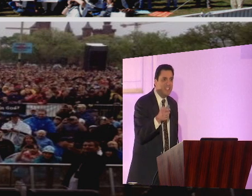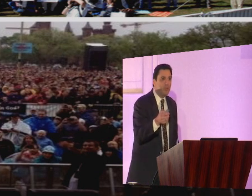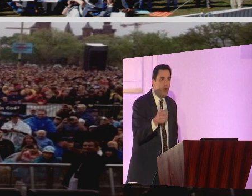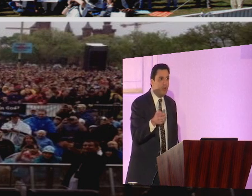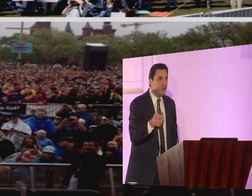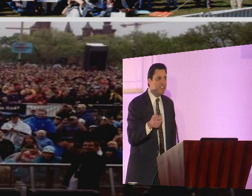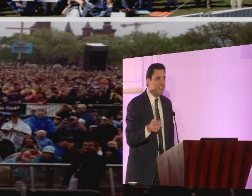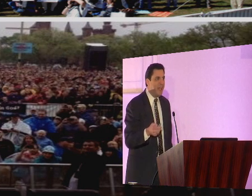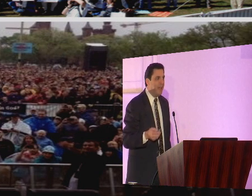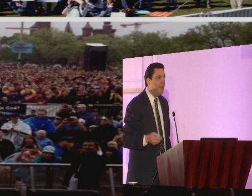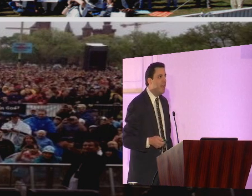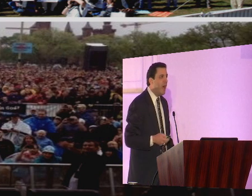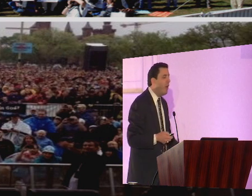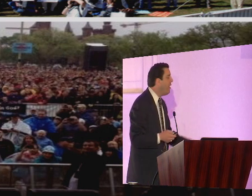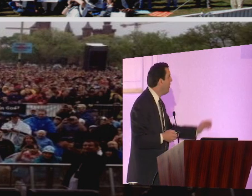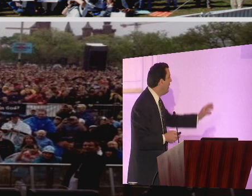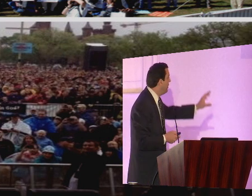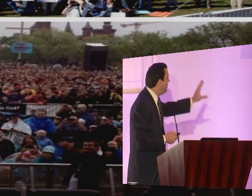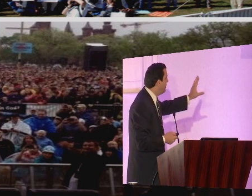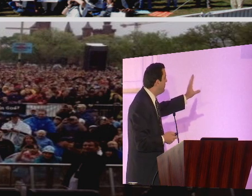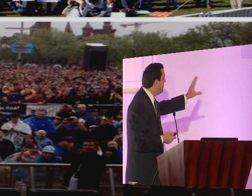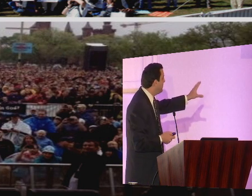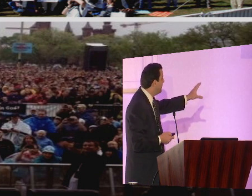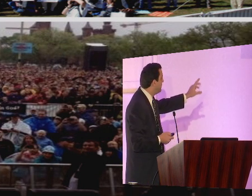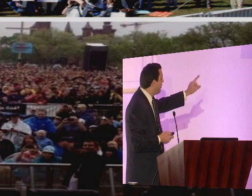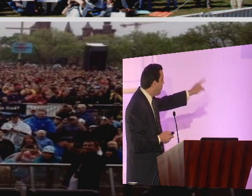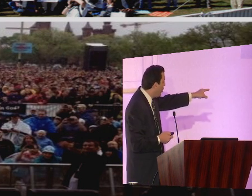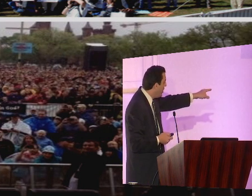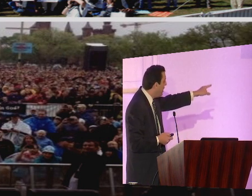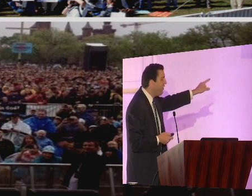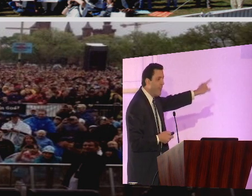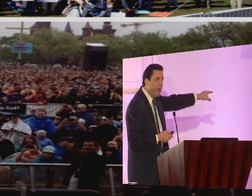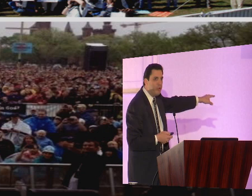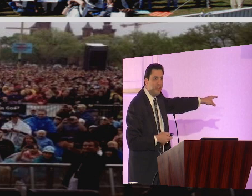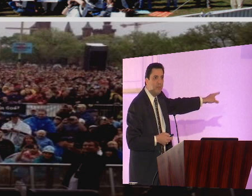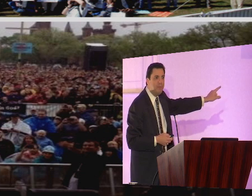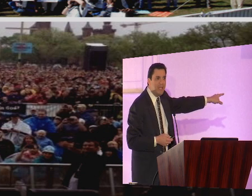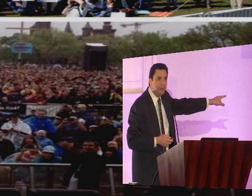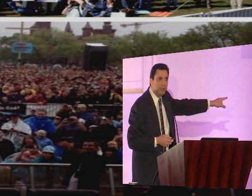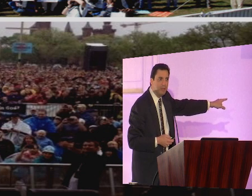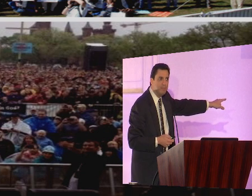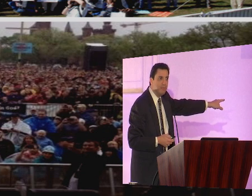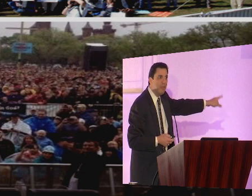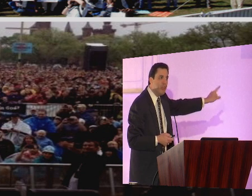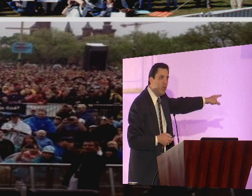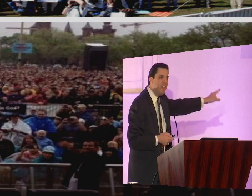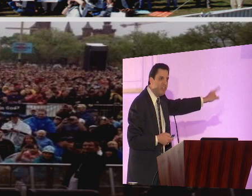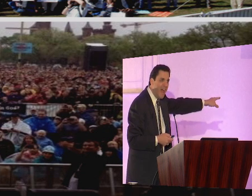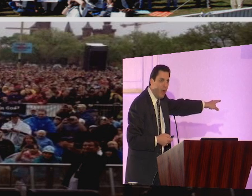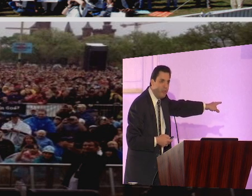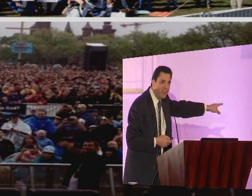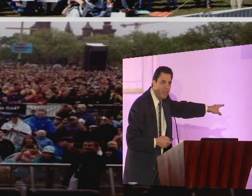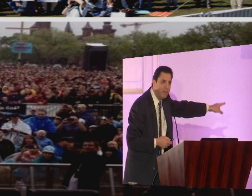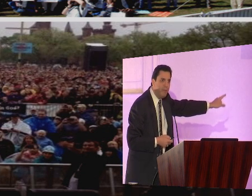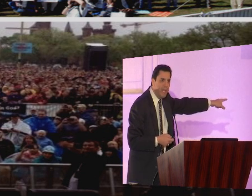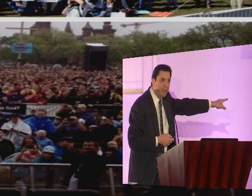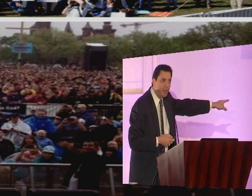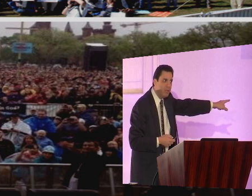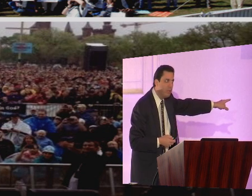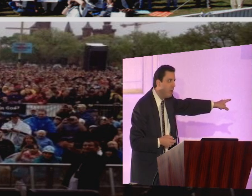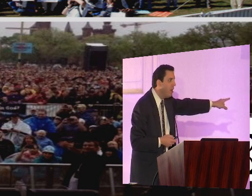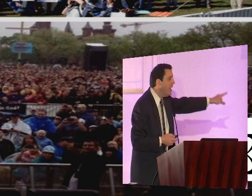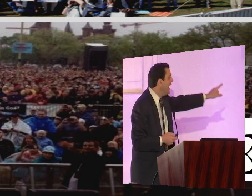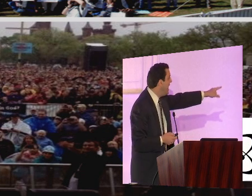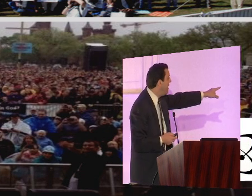This is what we're seeing. Now, this is 30,000 people. 30,000